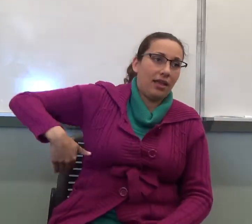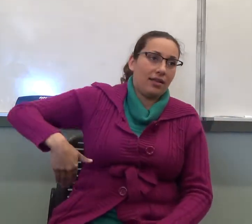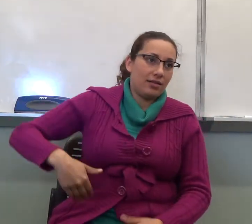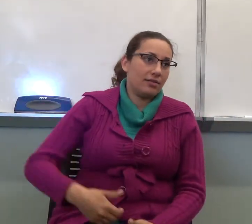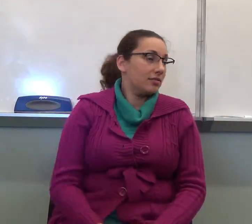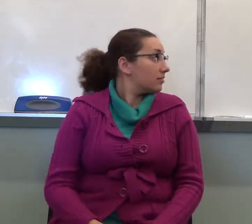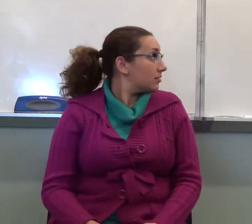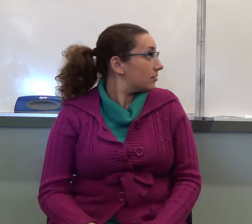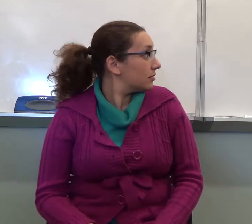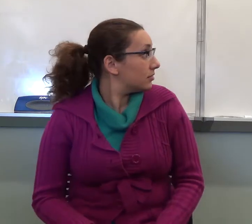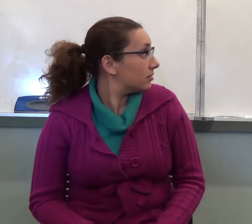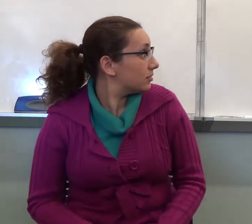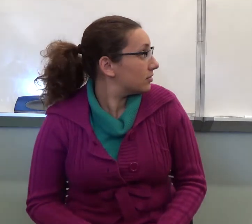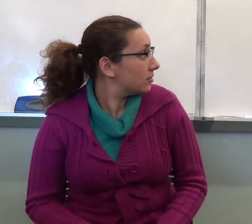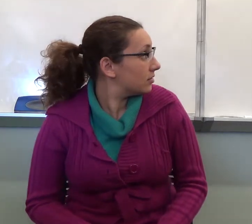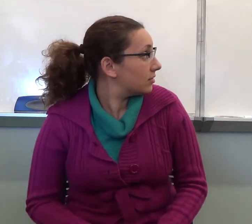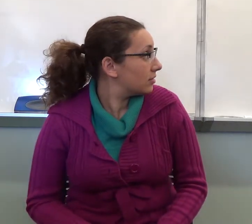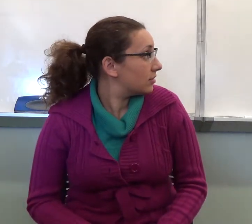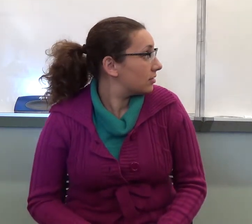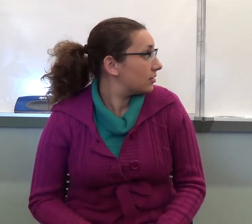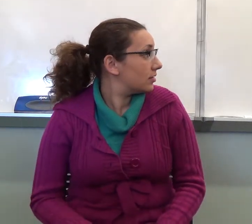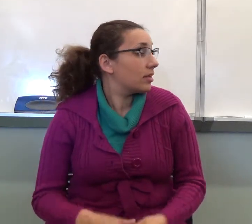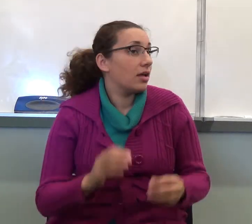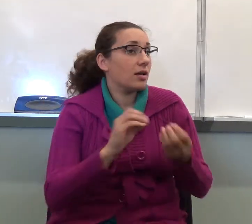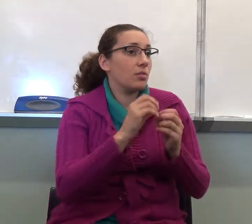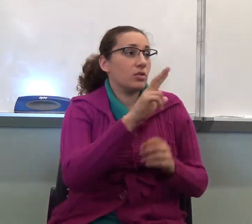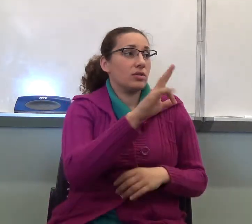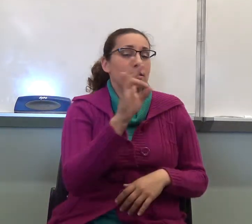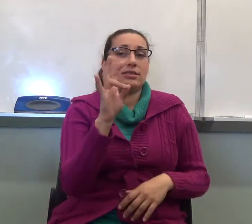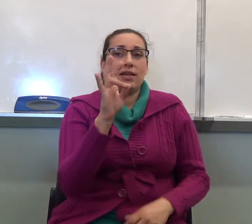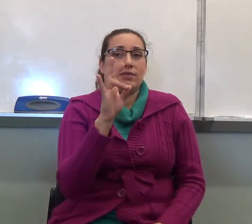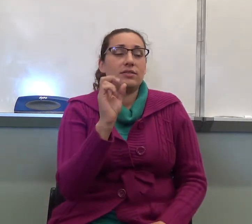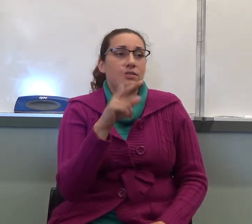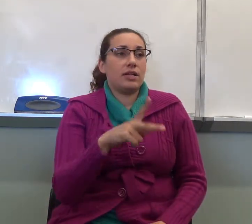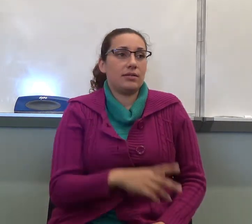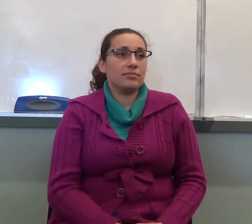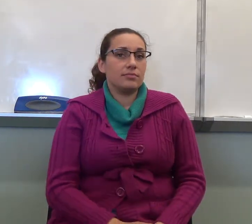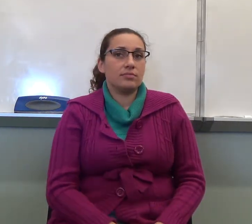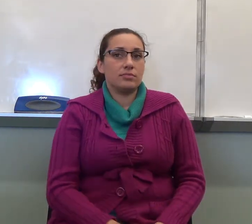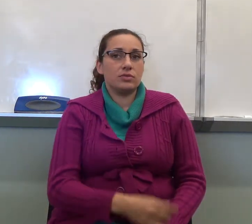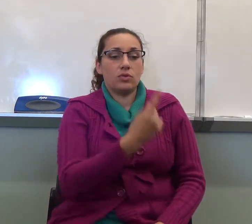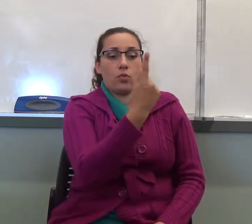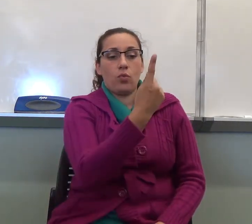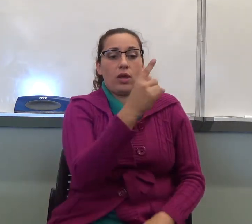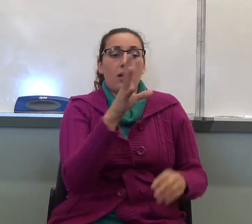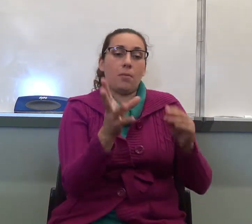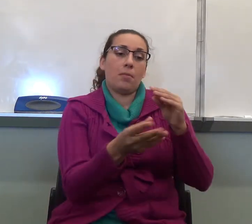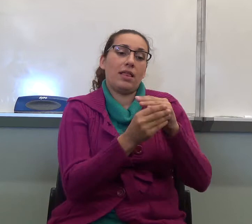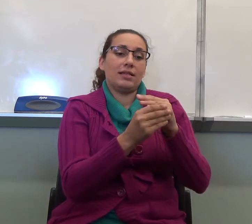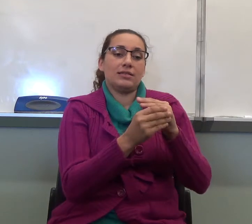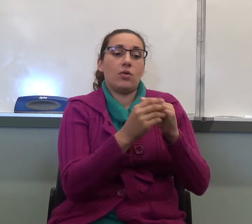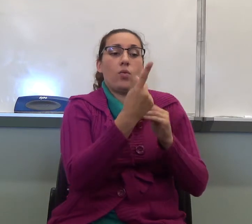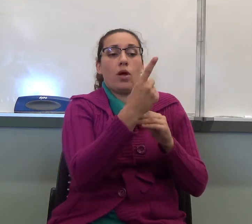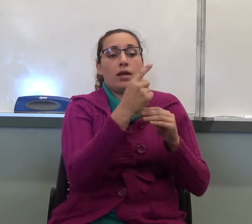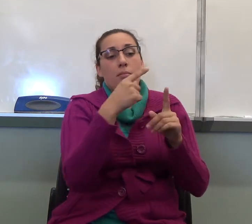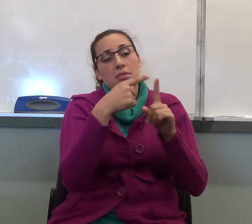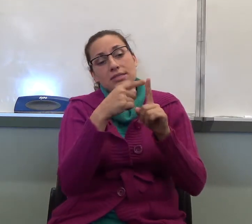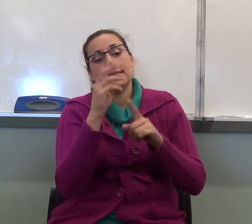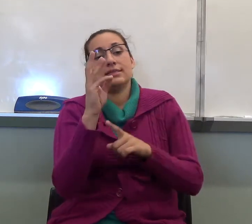you a column over there which tells you the number of students that were checked. 1 plus 6 is 7, and 7 and 8, 11 is